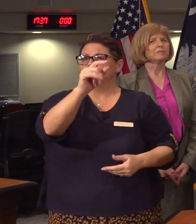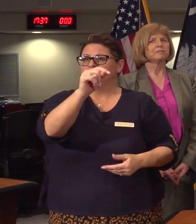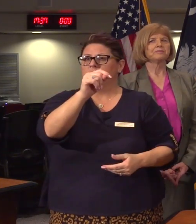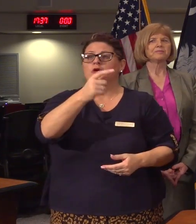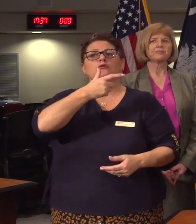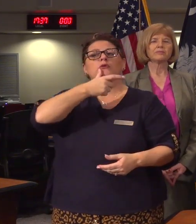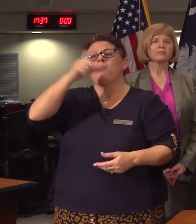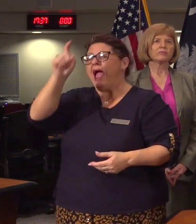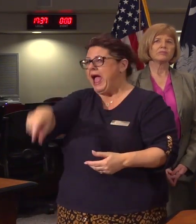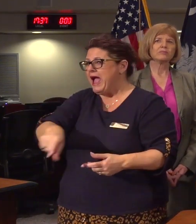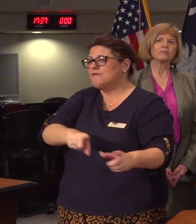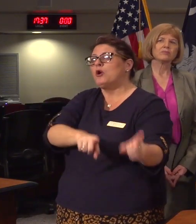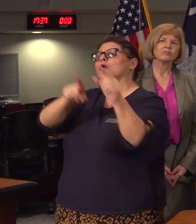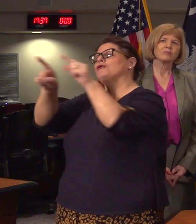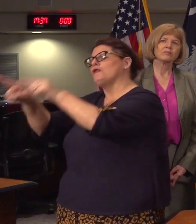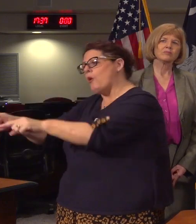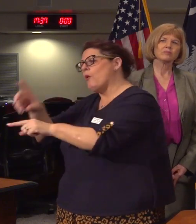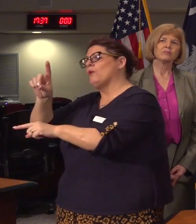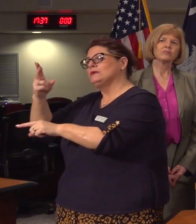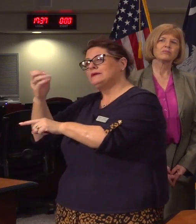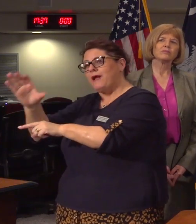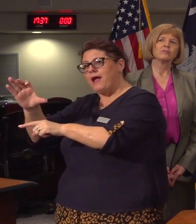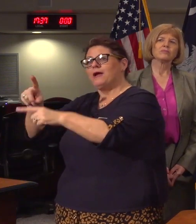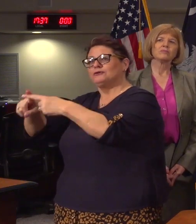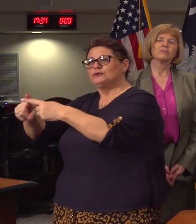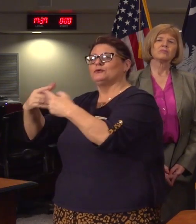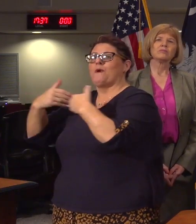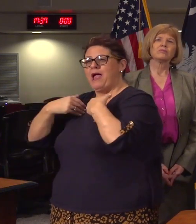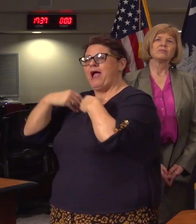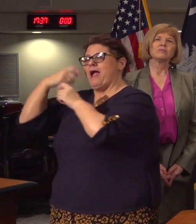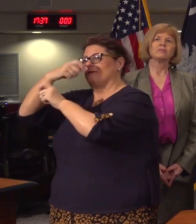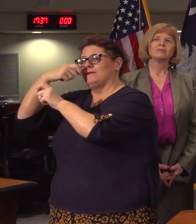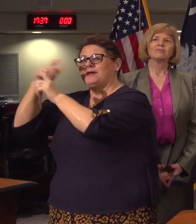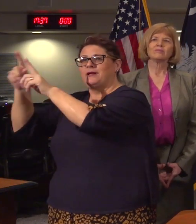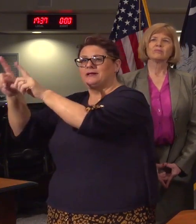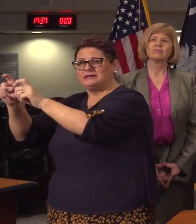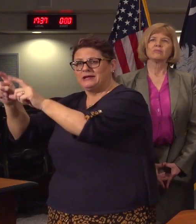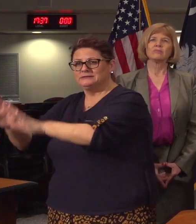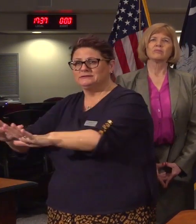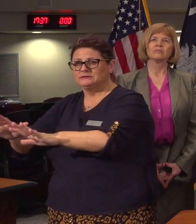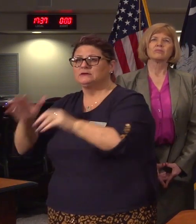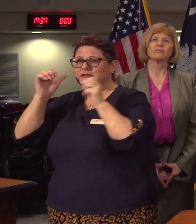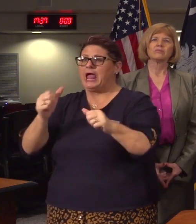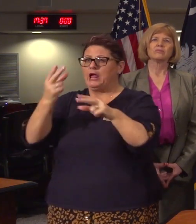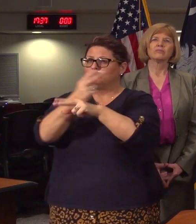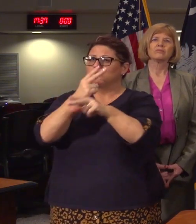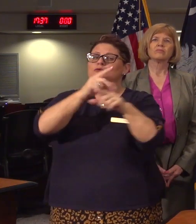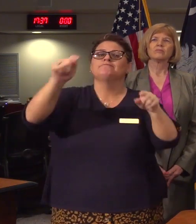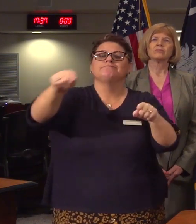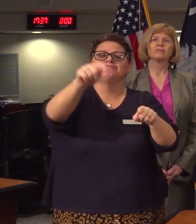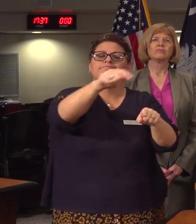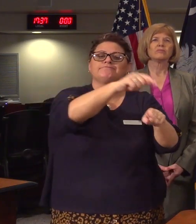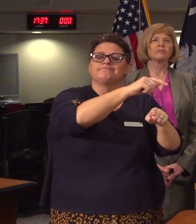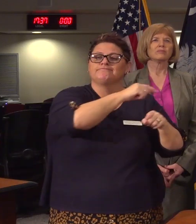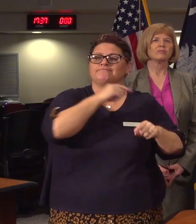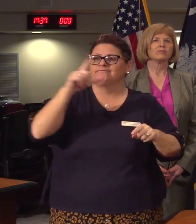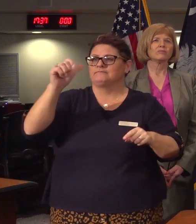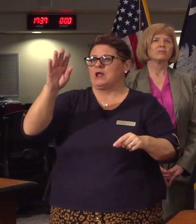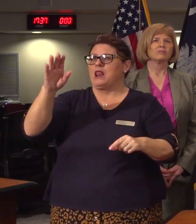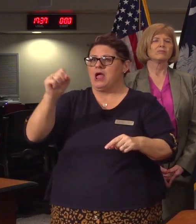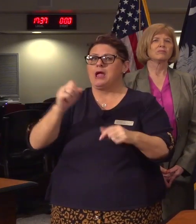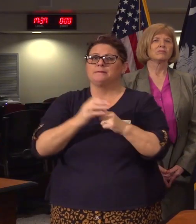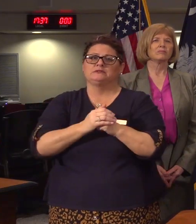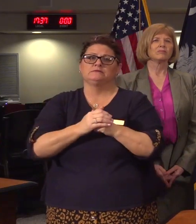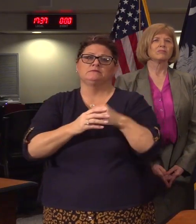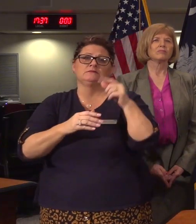lab. Healthcare providers can also use these other reference labs that are now available. After a person has been